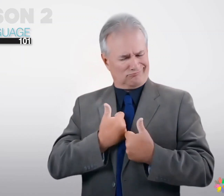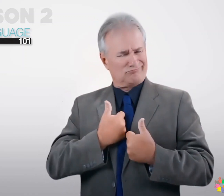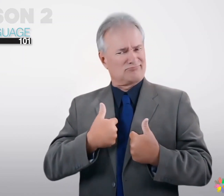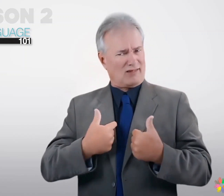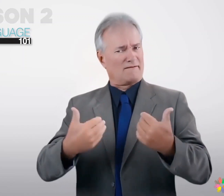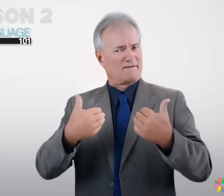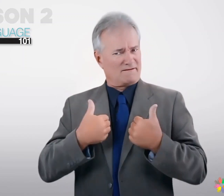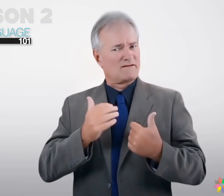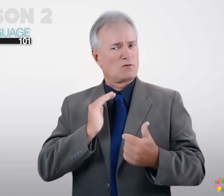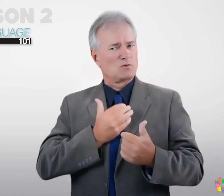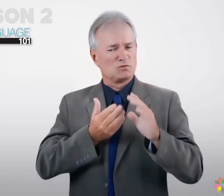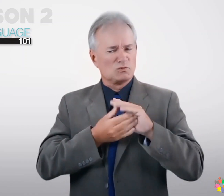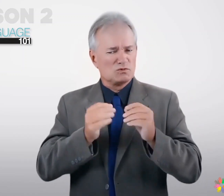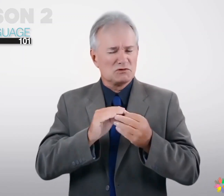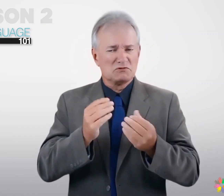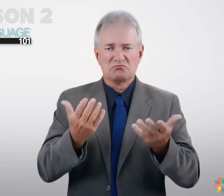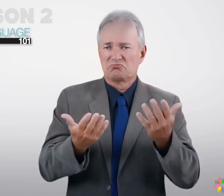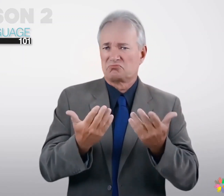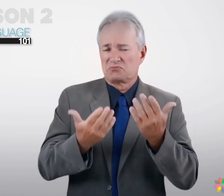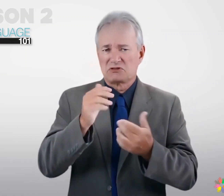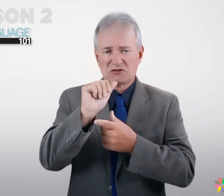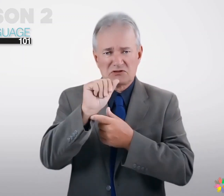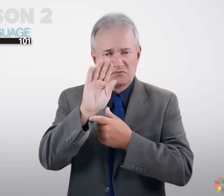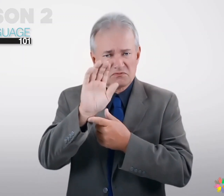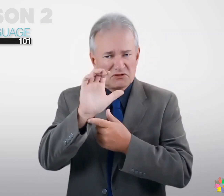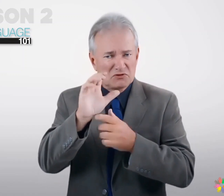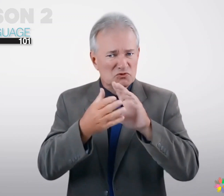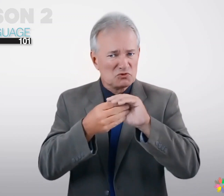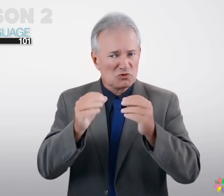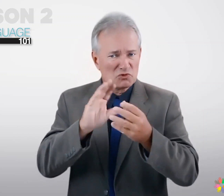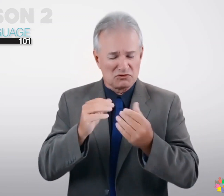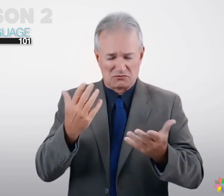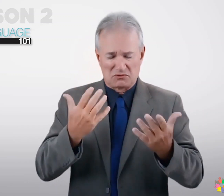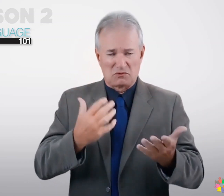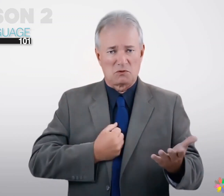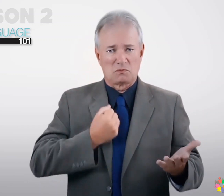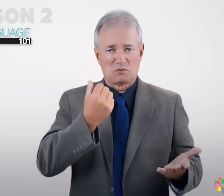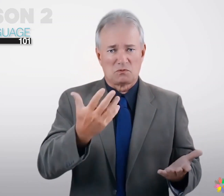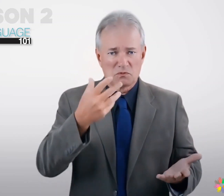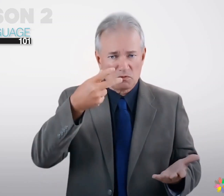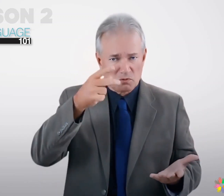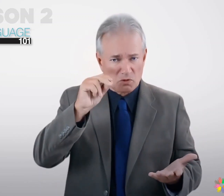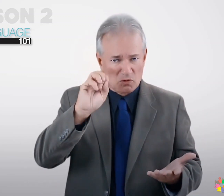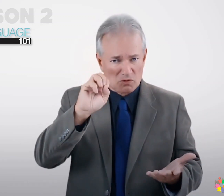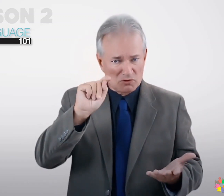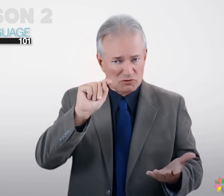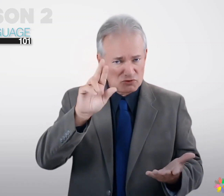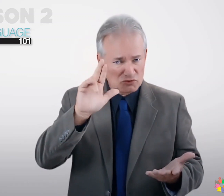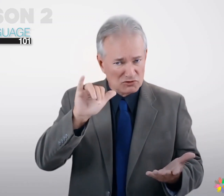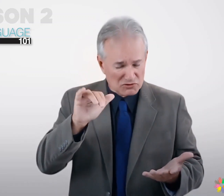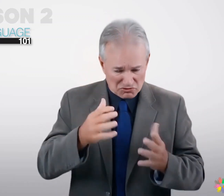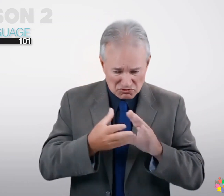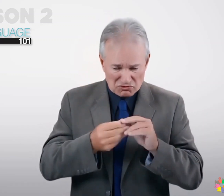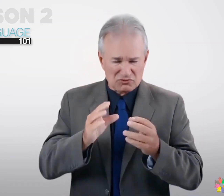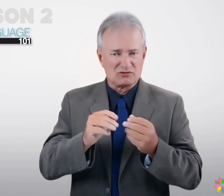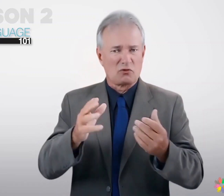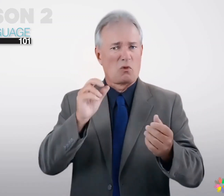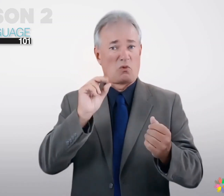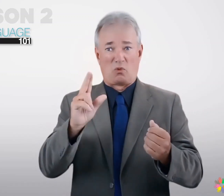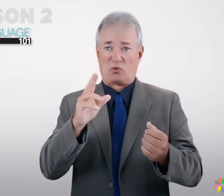case with deaf people as well. We have our own stories. Maybe ABC stories, poetry, whatever it